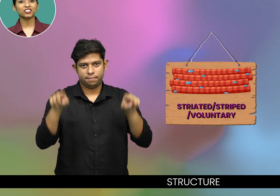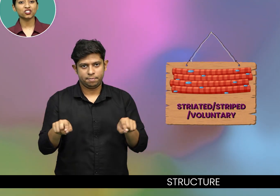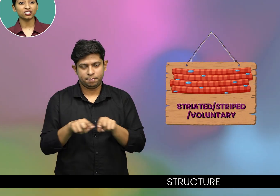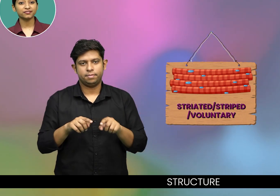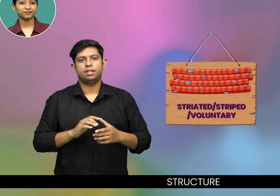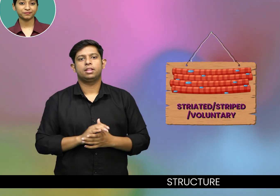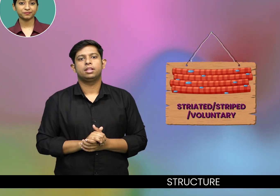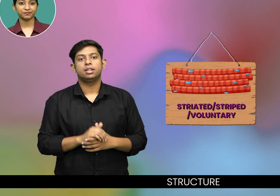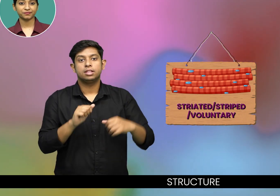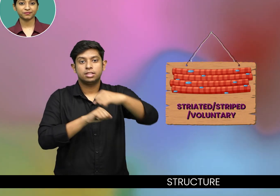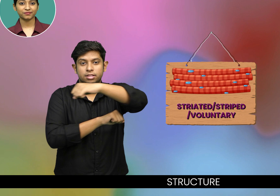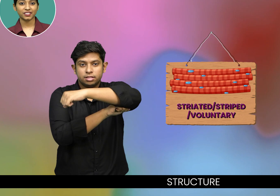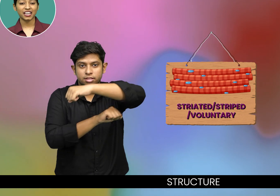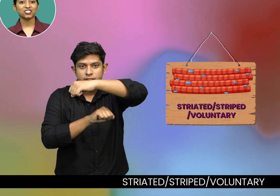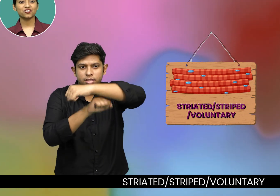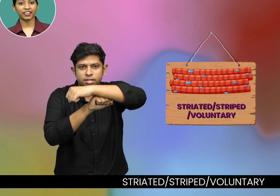Structure: